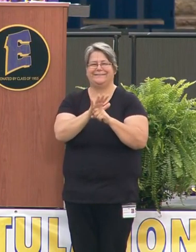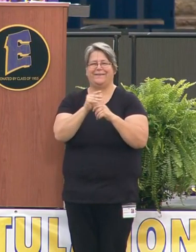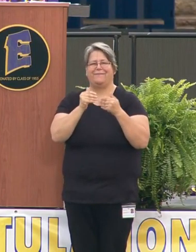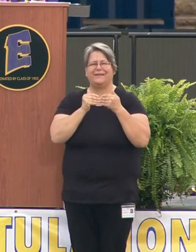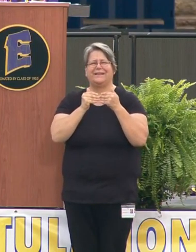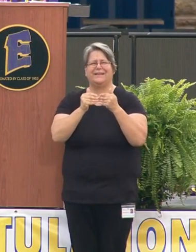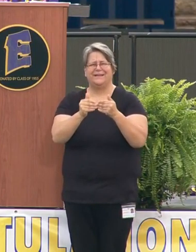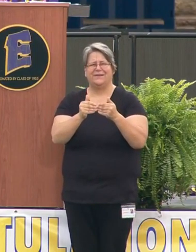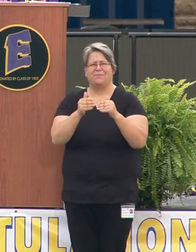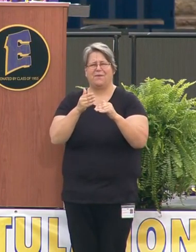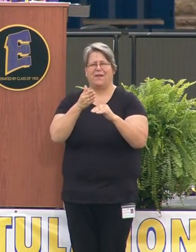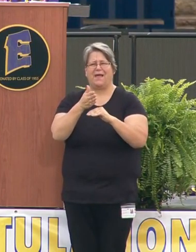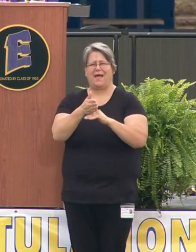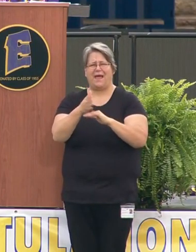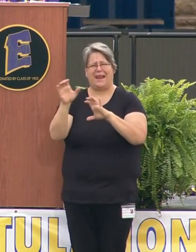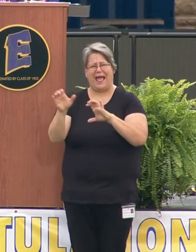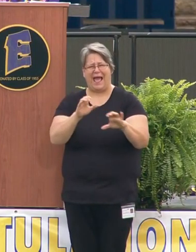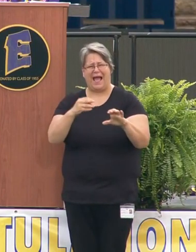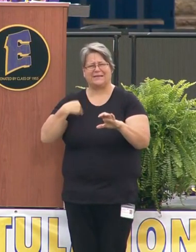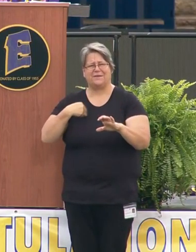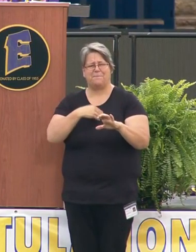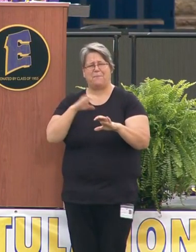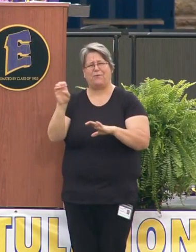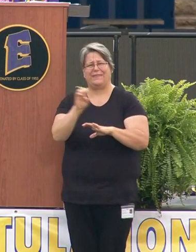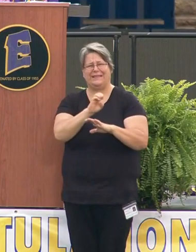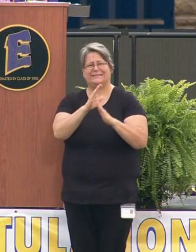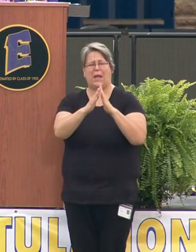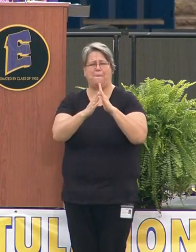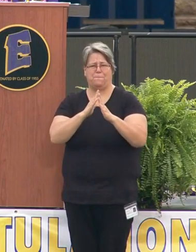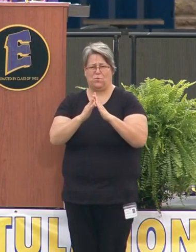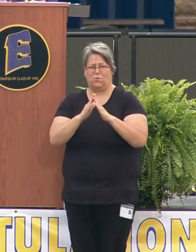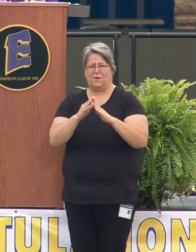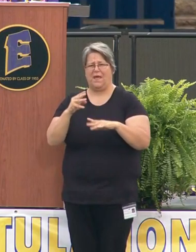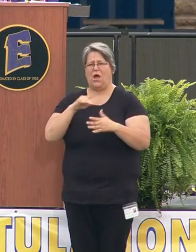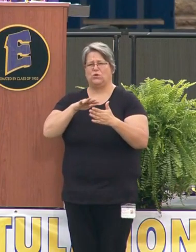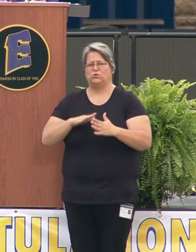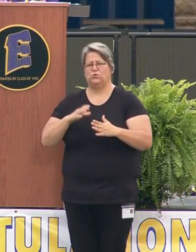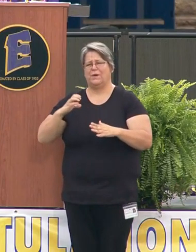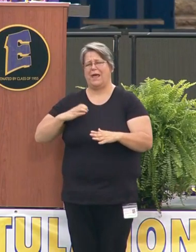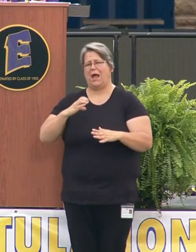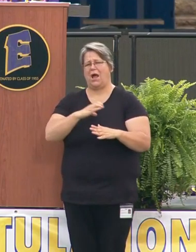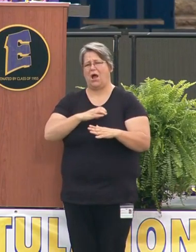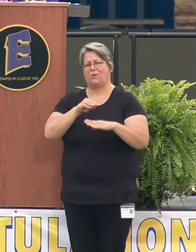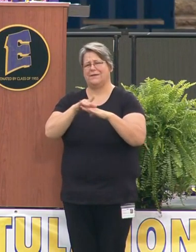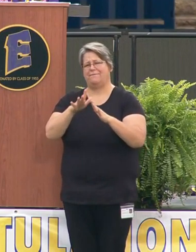to be an active member of the East community. As our Student Congress advisor,